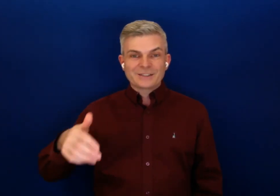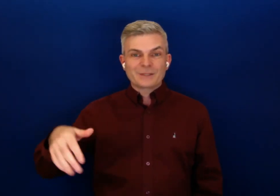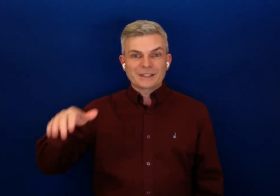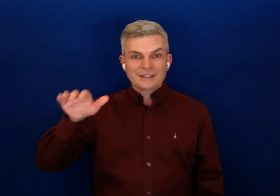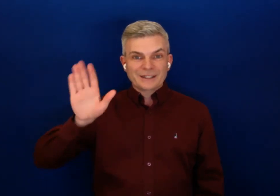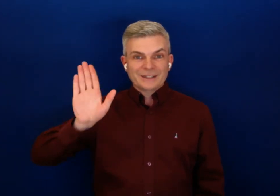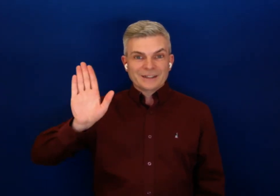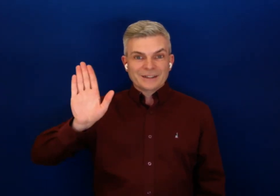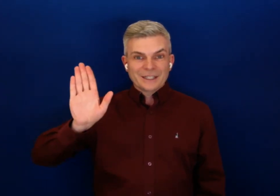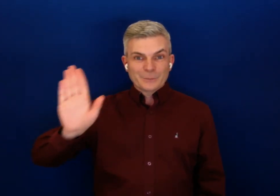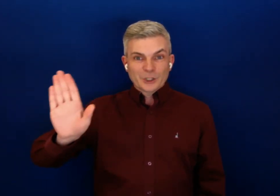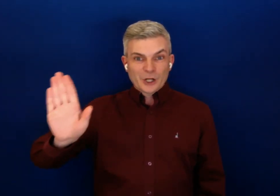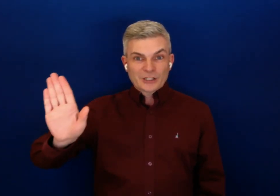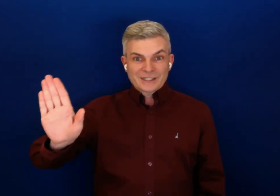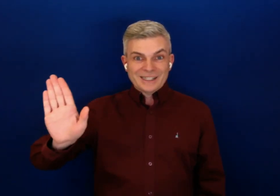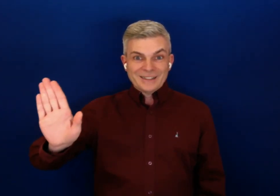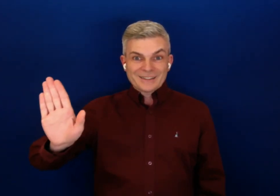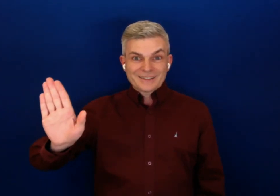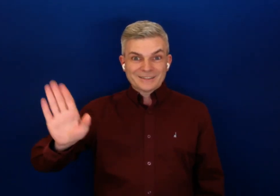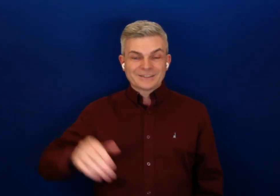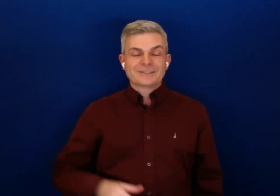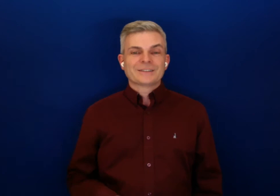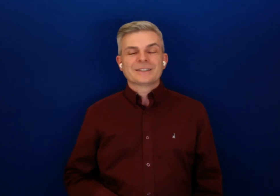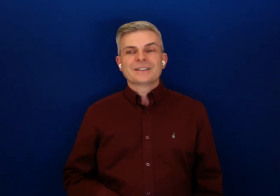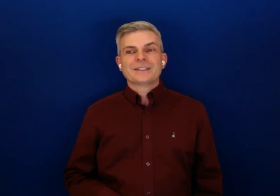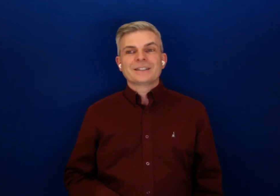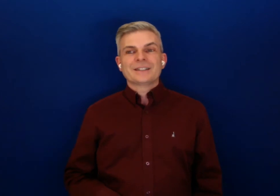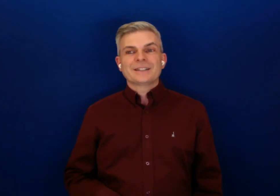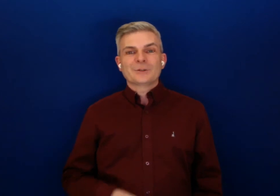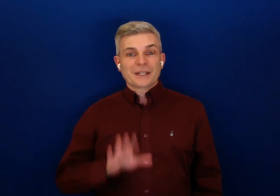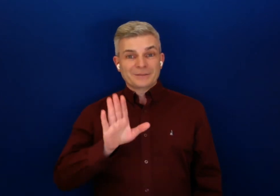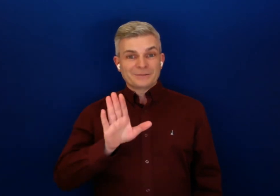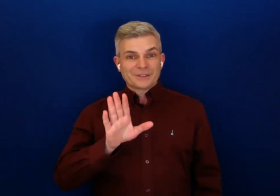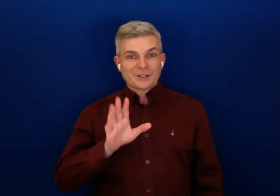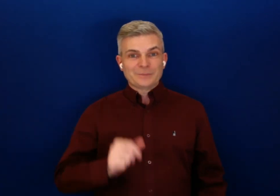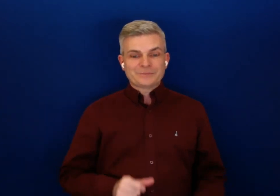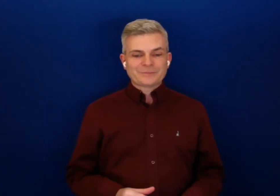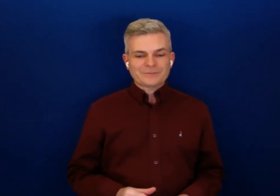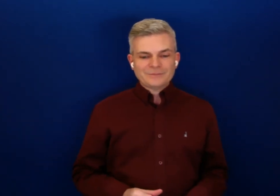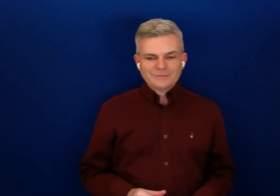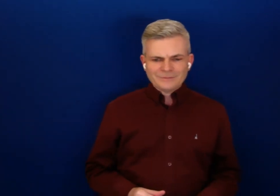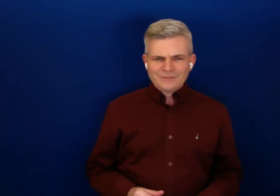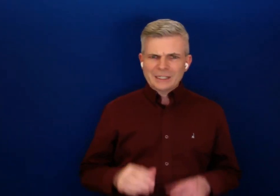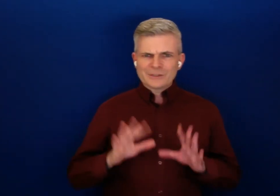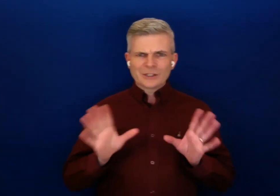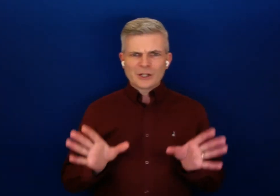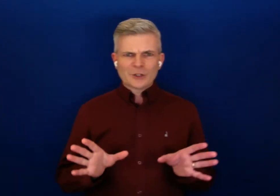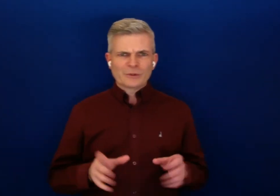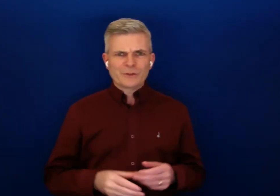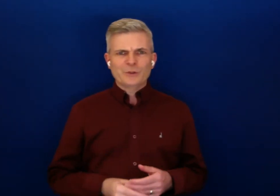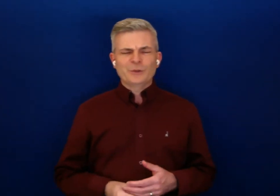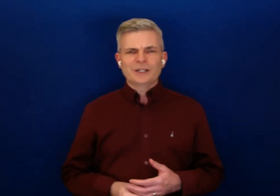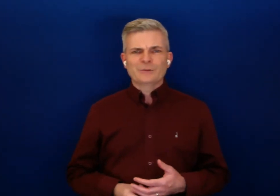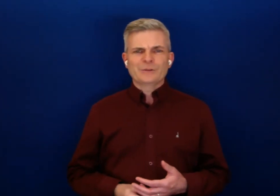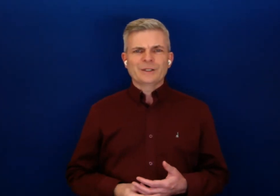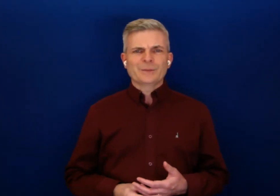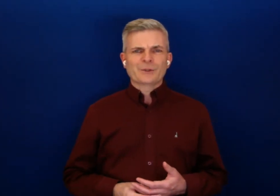meaning it belongs to it. Okay, so That was a long review of